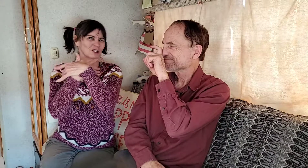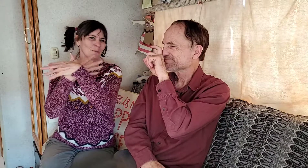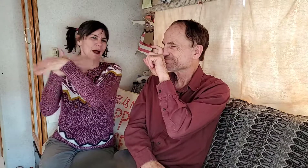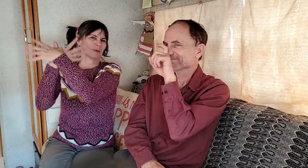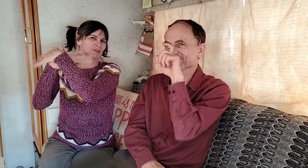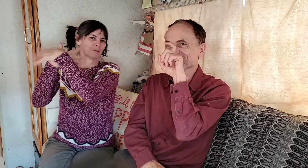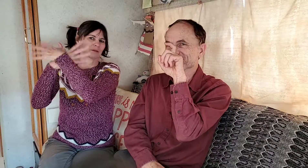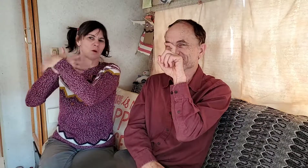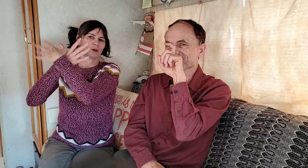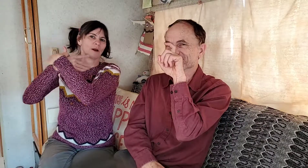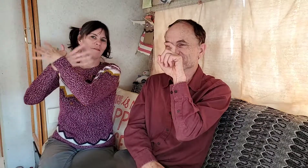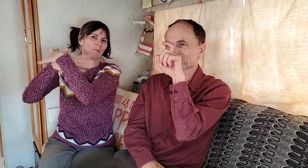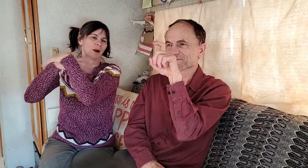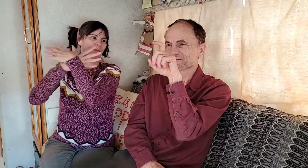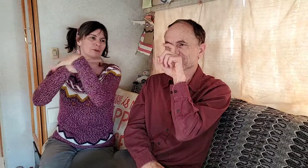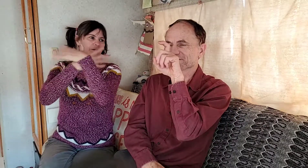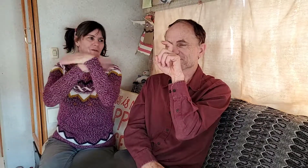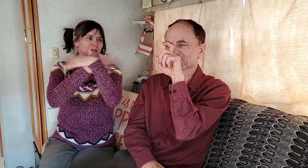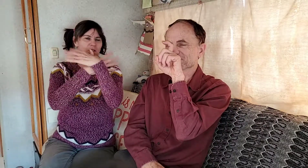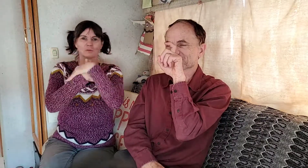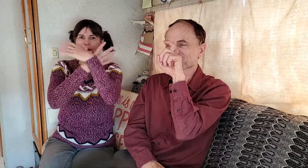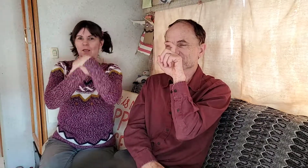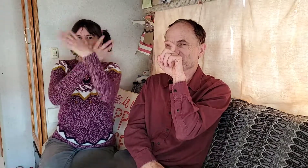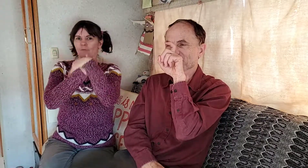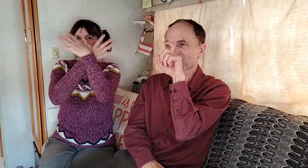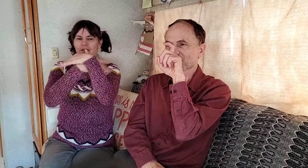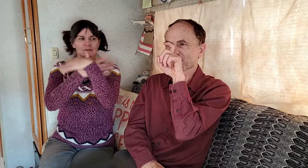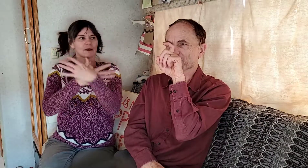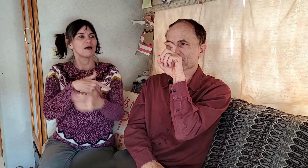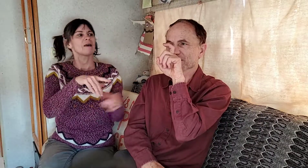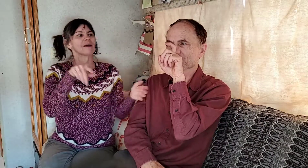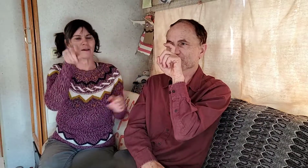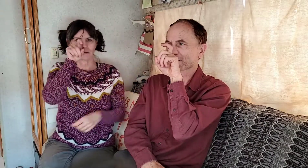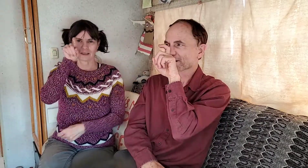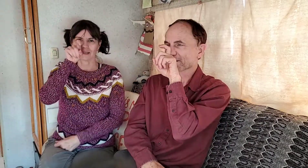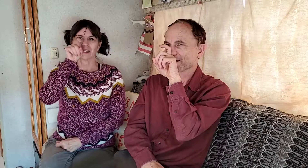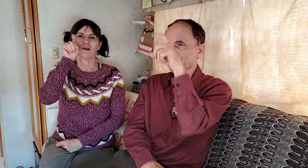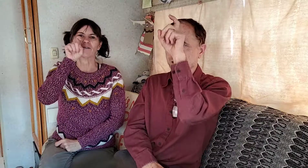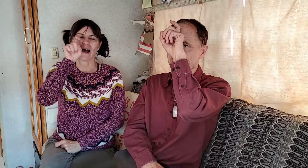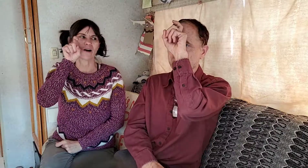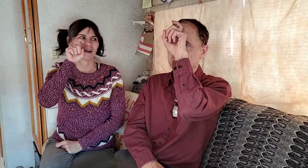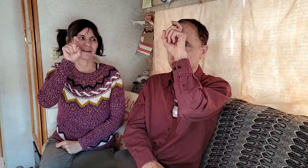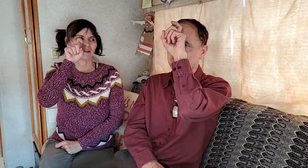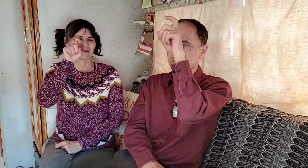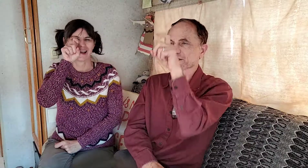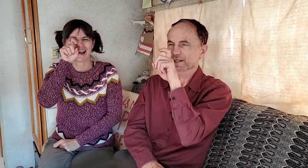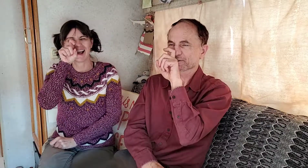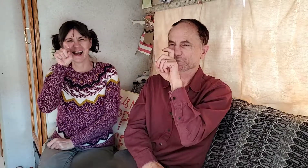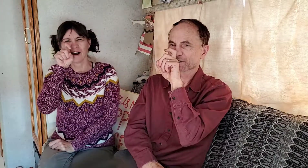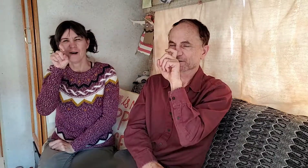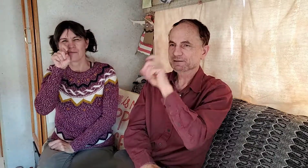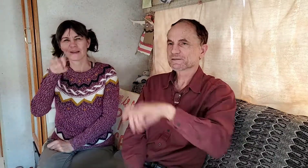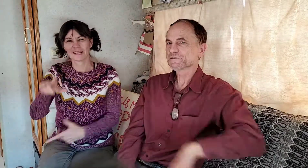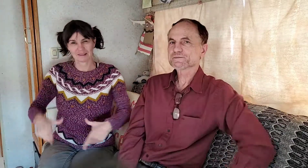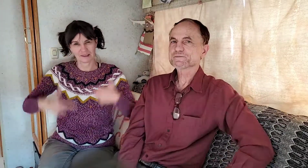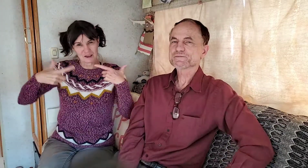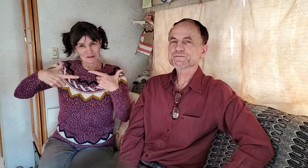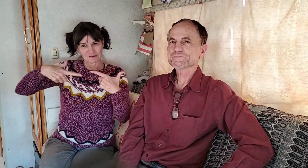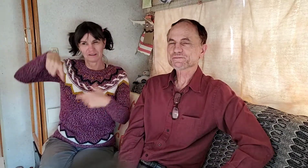mime. We don't have our prop with us, so this is just being wings. It was an eagle bird. It was an eagle. Not Falcon. an Egypt bird, an eagle bird. But he lived